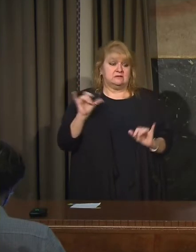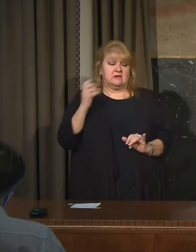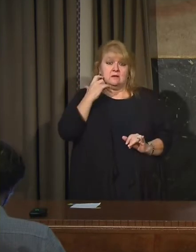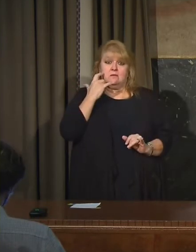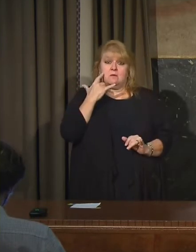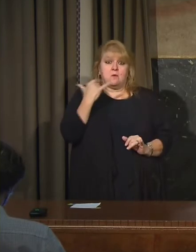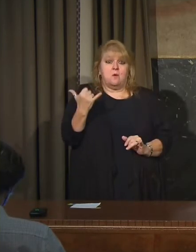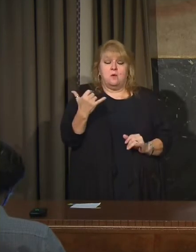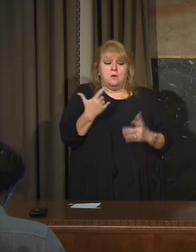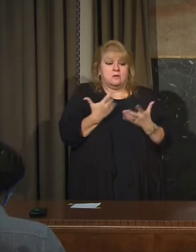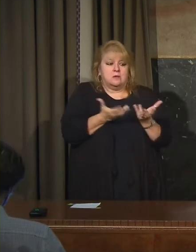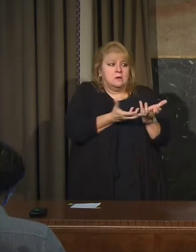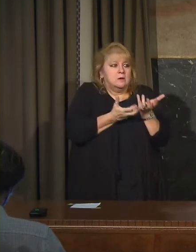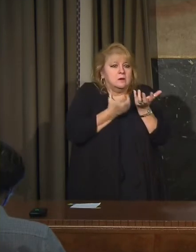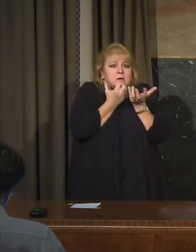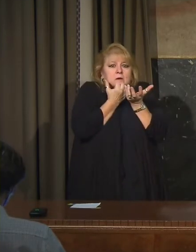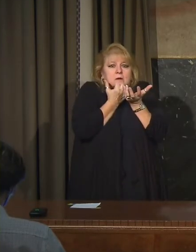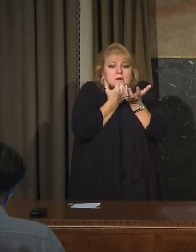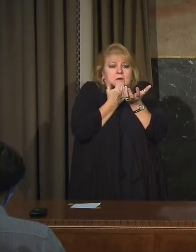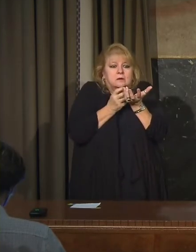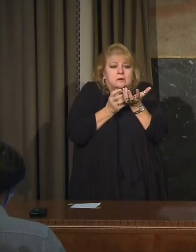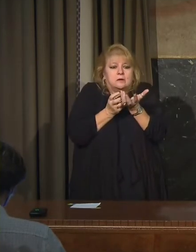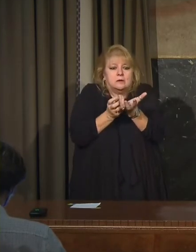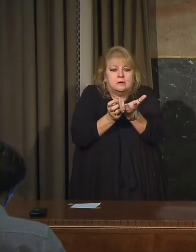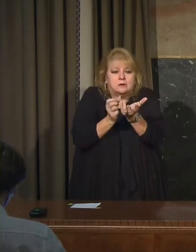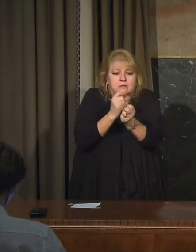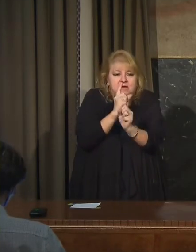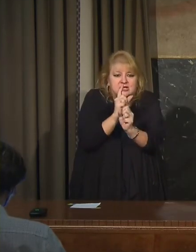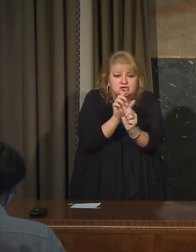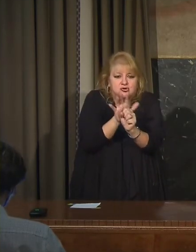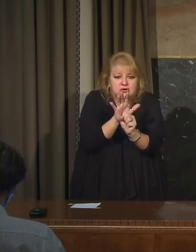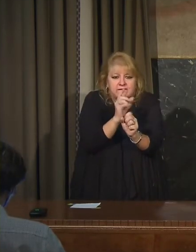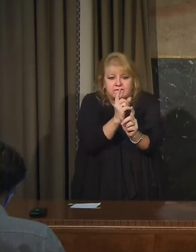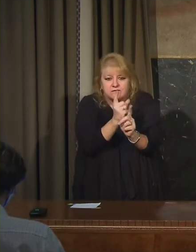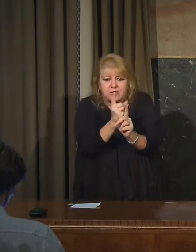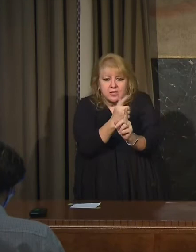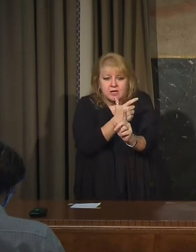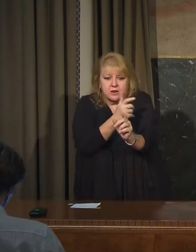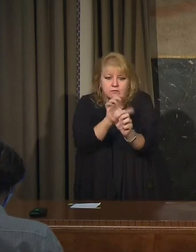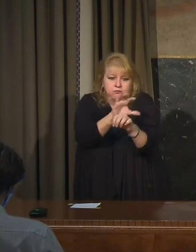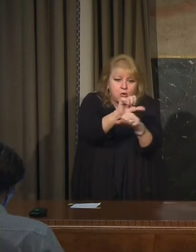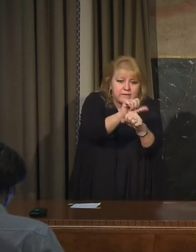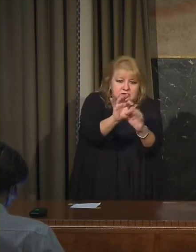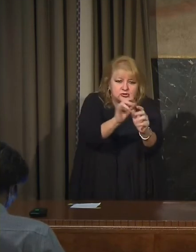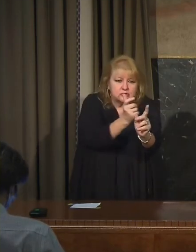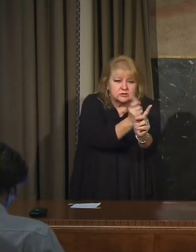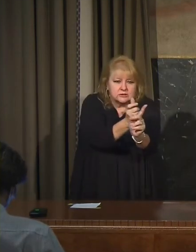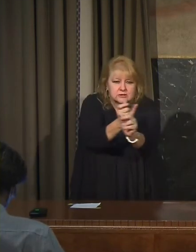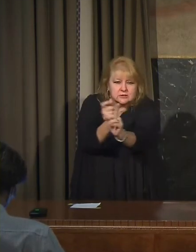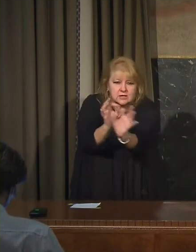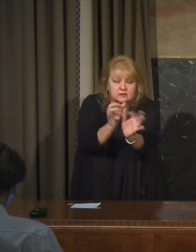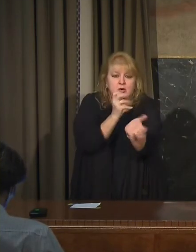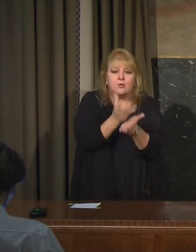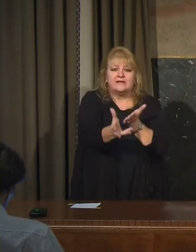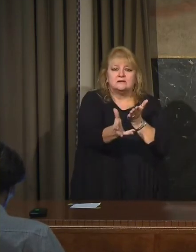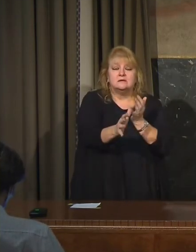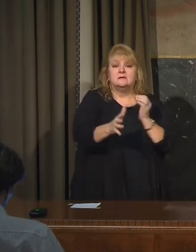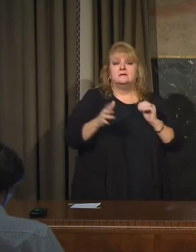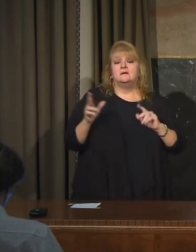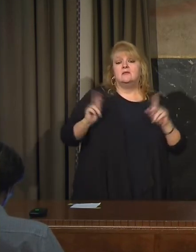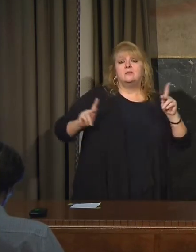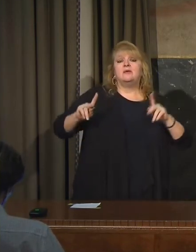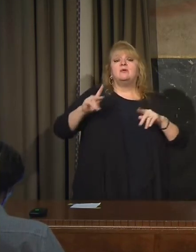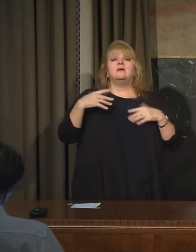This is all a very involved process. I can tell you the people at the Department of Health are working extremely hard. We have a lot of really